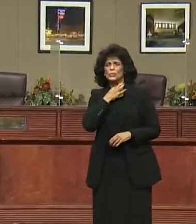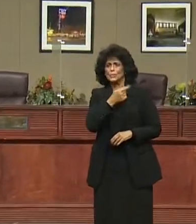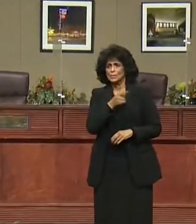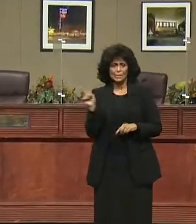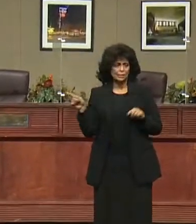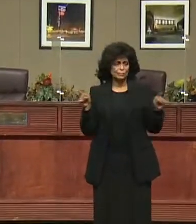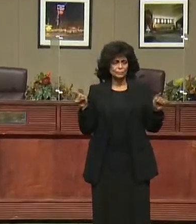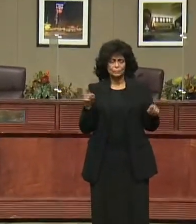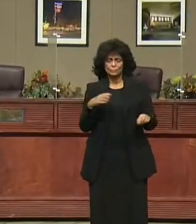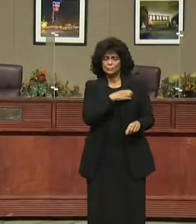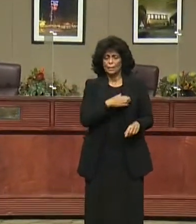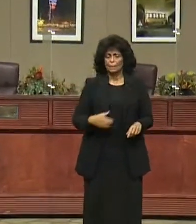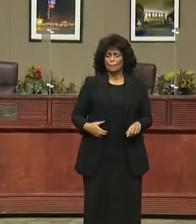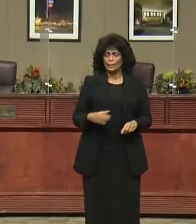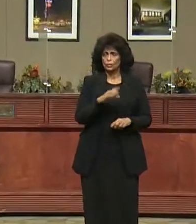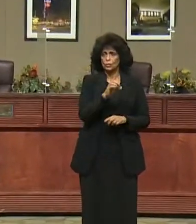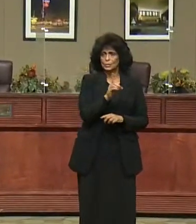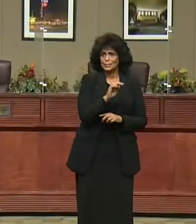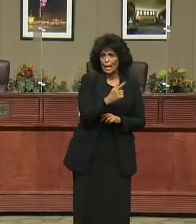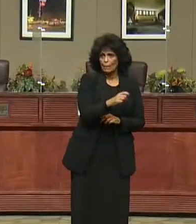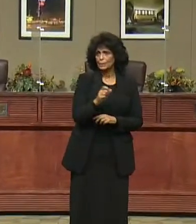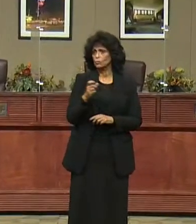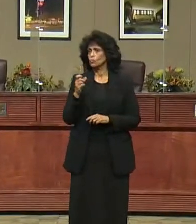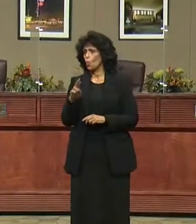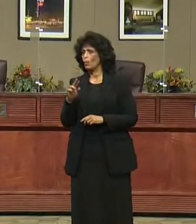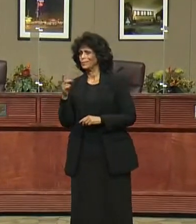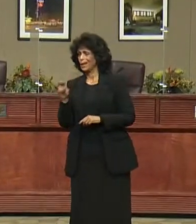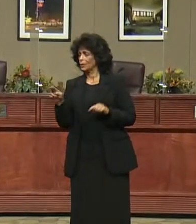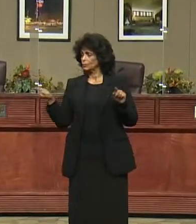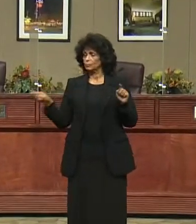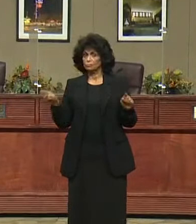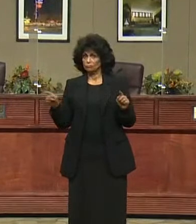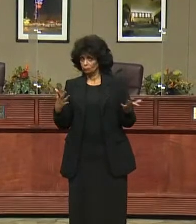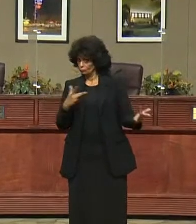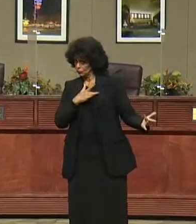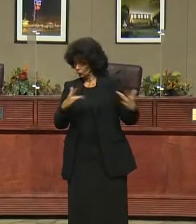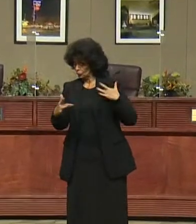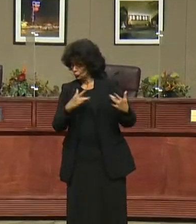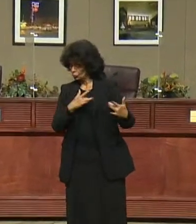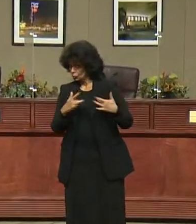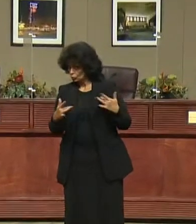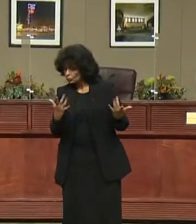Demings alguna manifestación que se pueda presentar